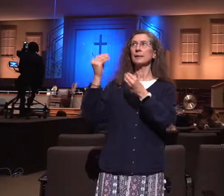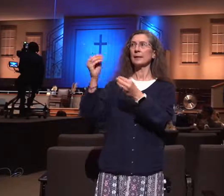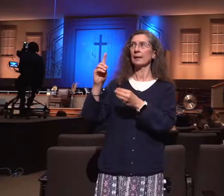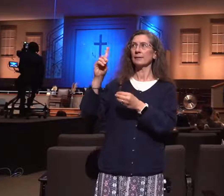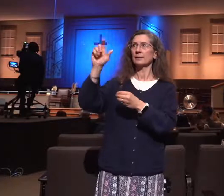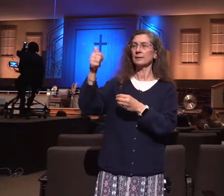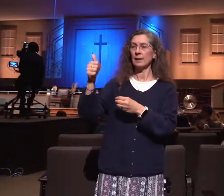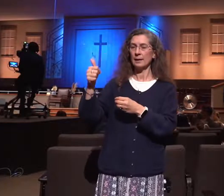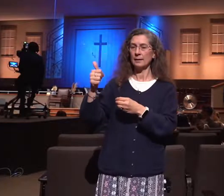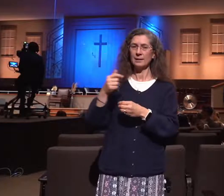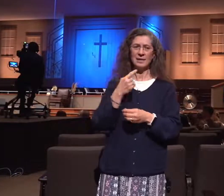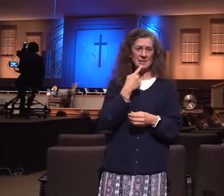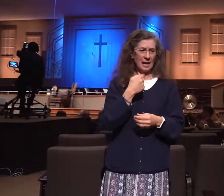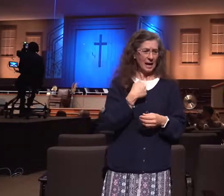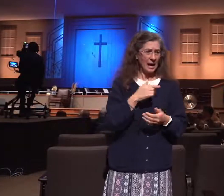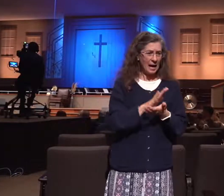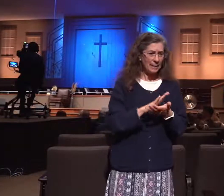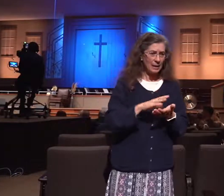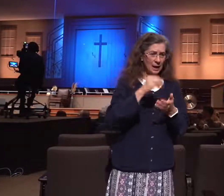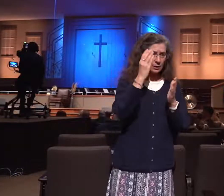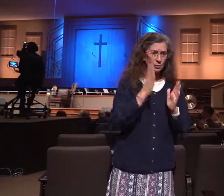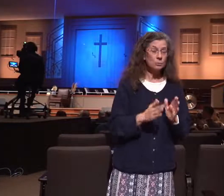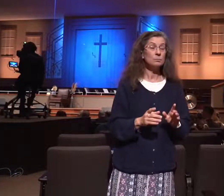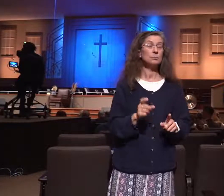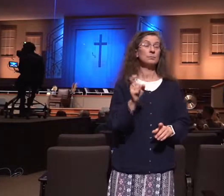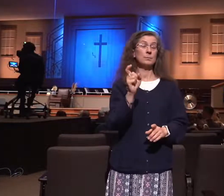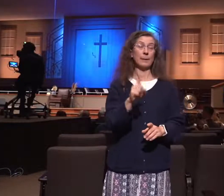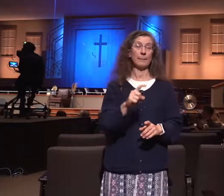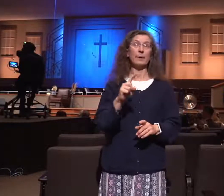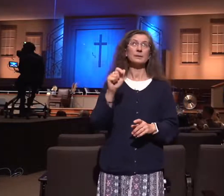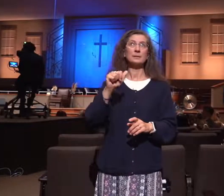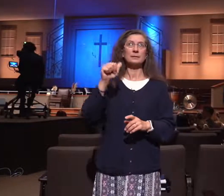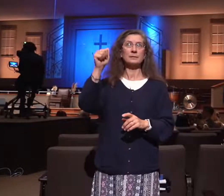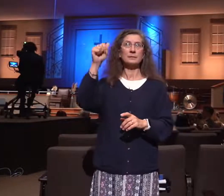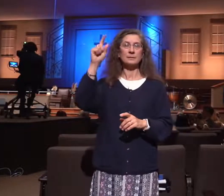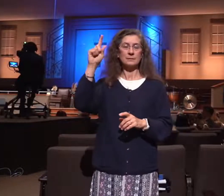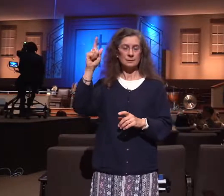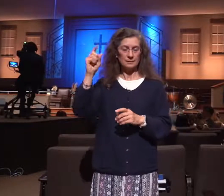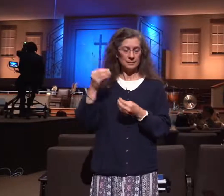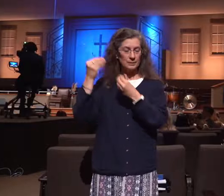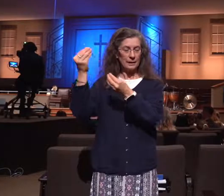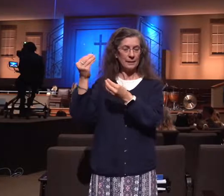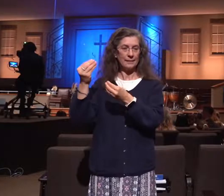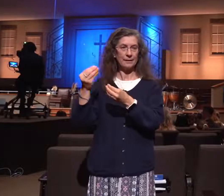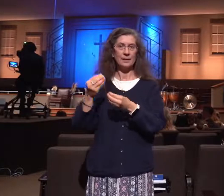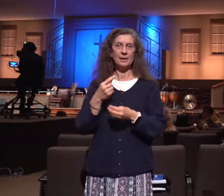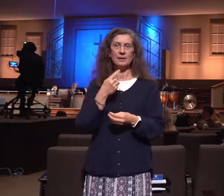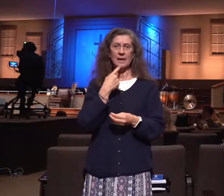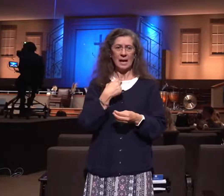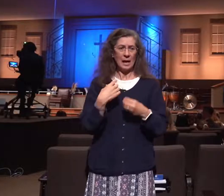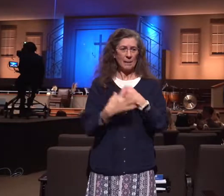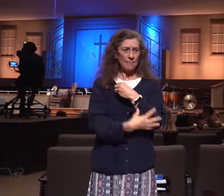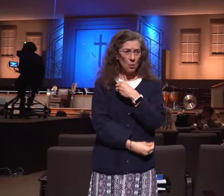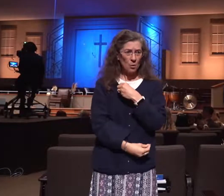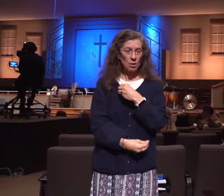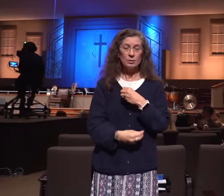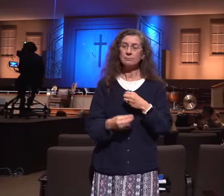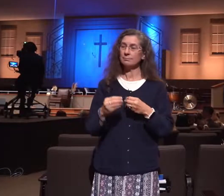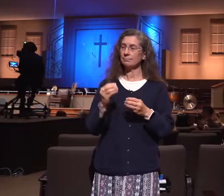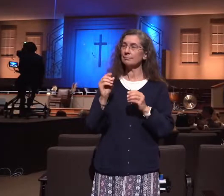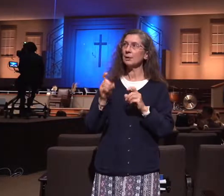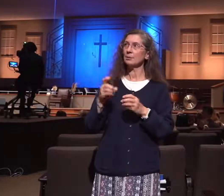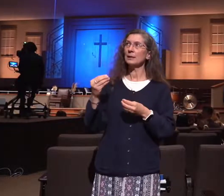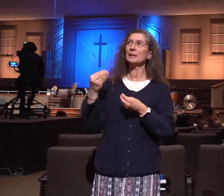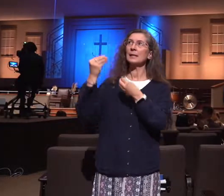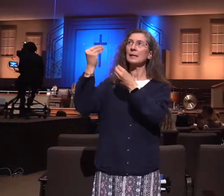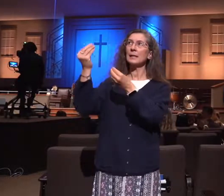You say, well, I'm a college student. You ought to tithe. You say, I'm on welfare. You ought to tithe. You say,